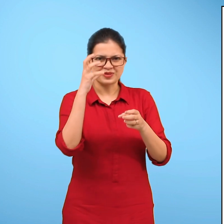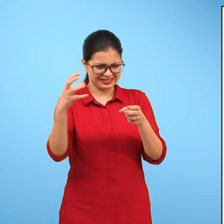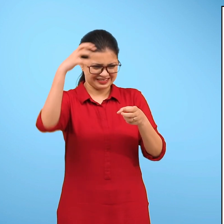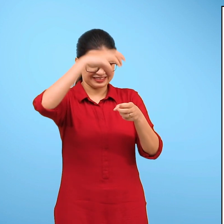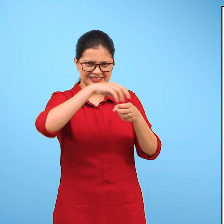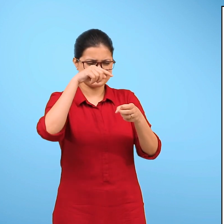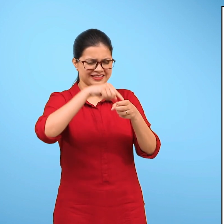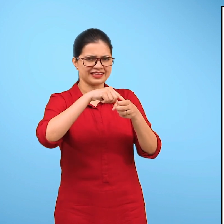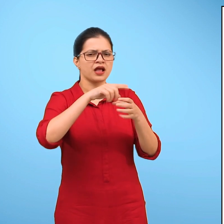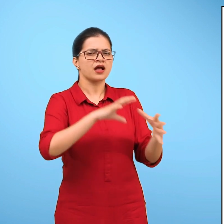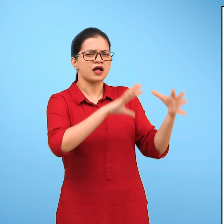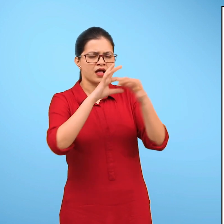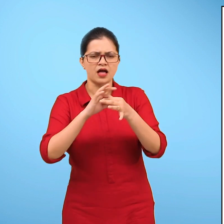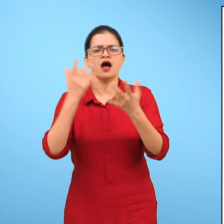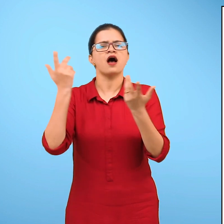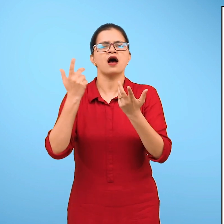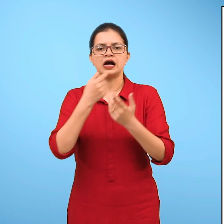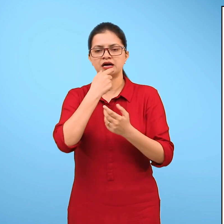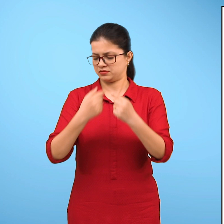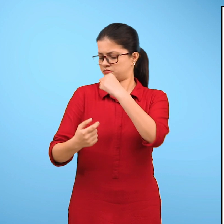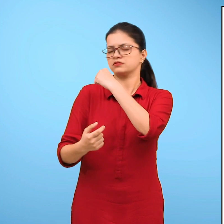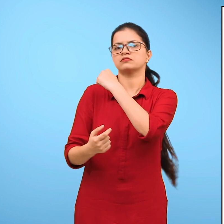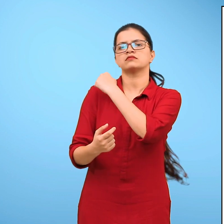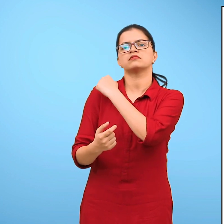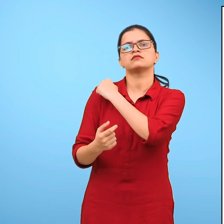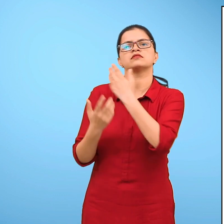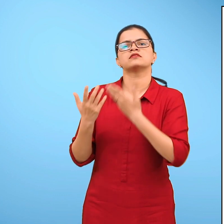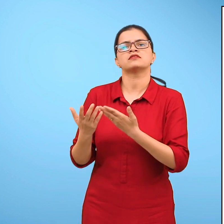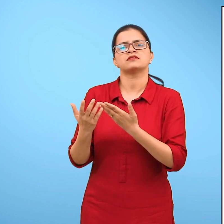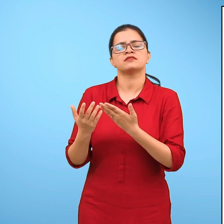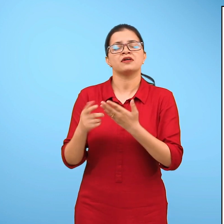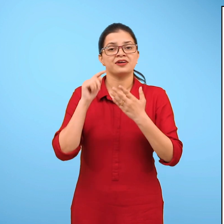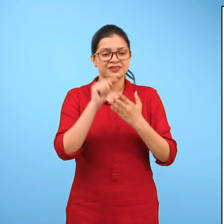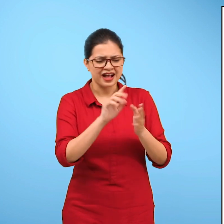Now imagine that the paper cylinder is your arm and the ball is its end.